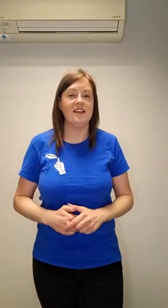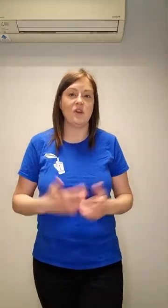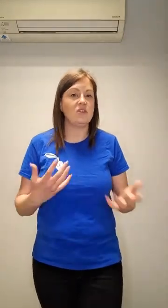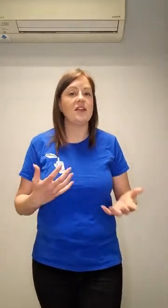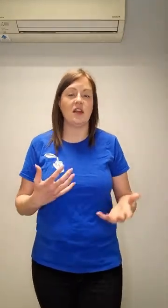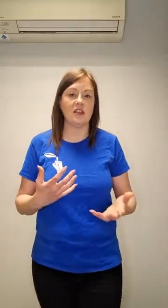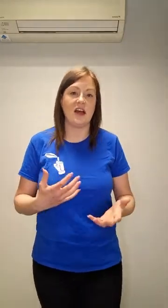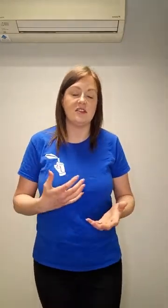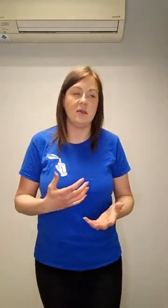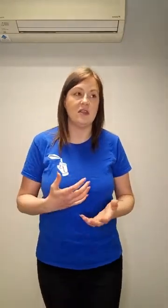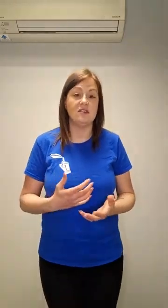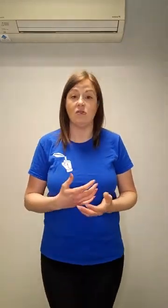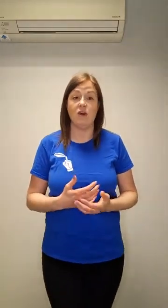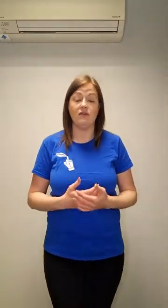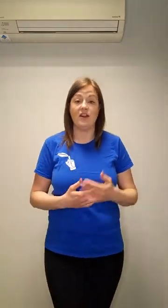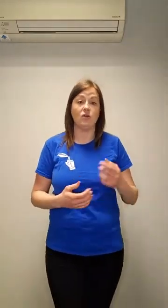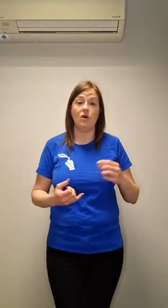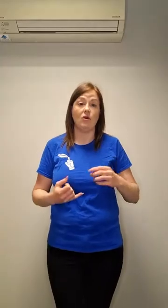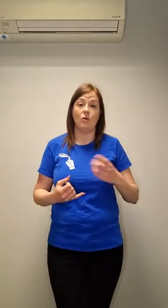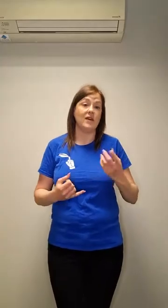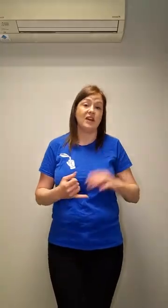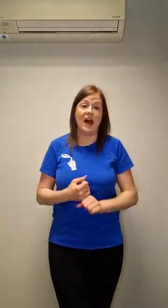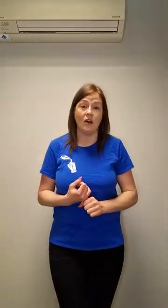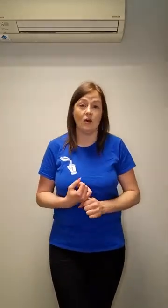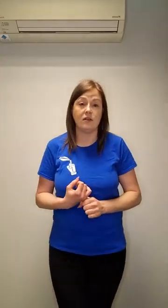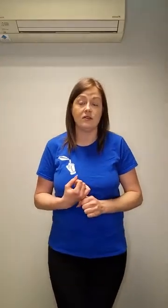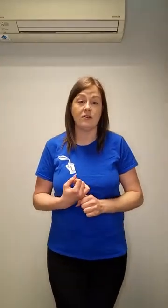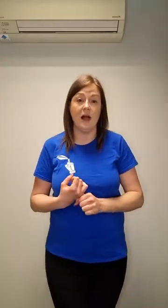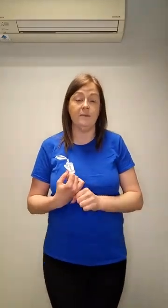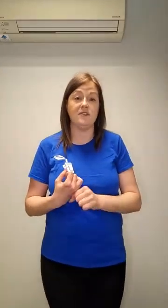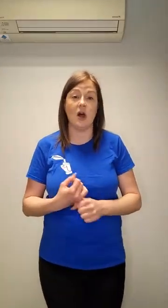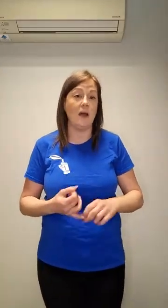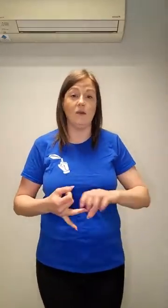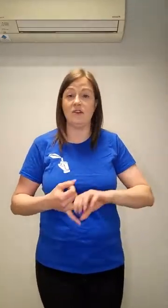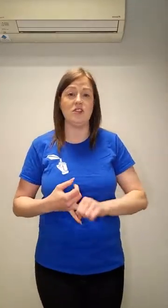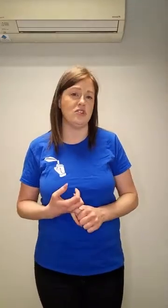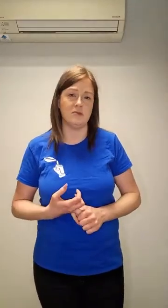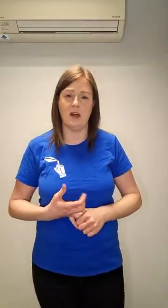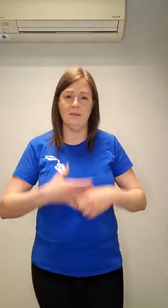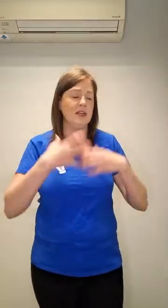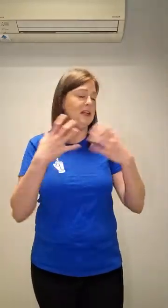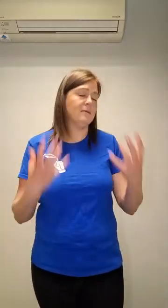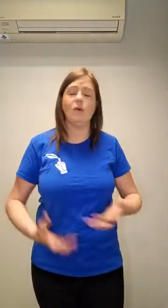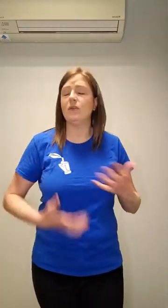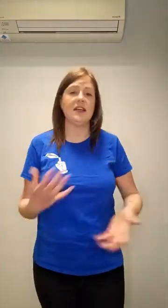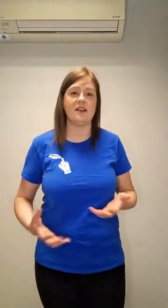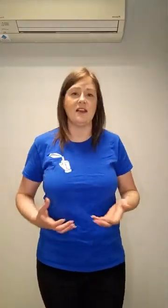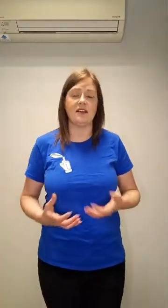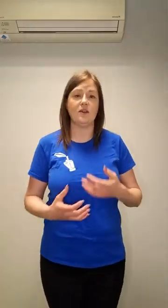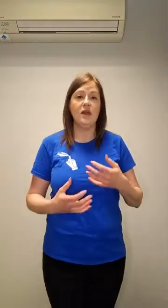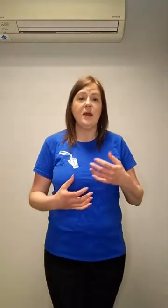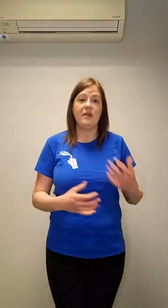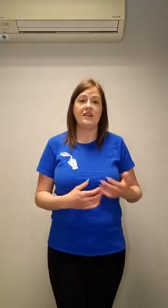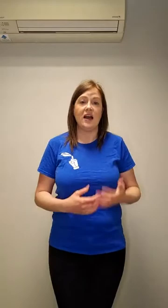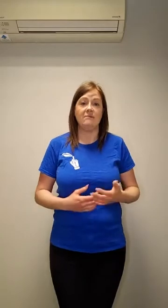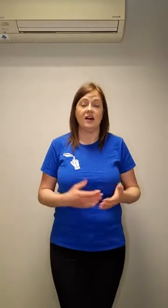So things like that to be considerate of. And you're not always an analog time or a digital time, or things like that. So bear that in mind,